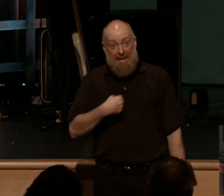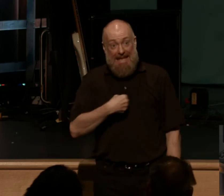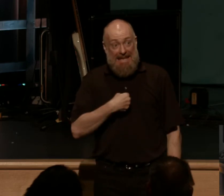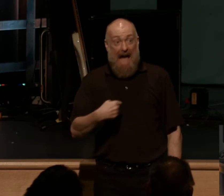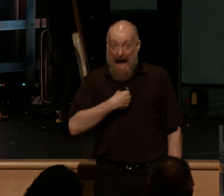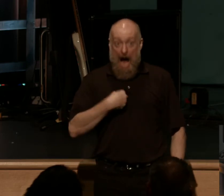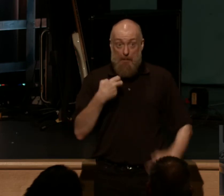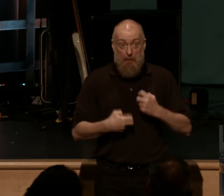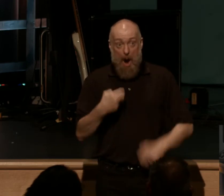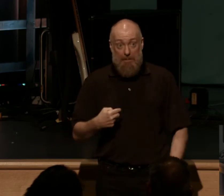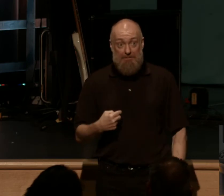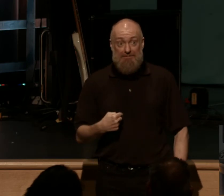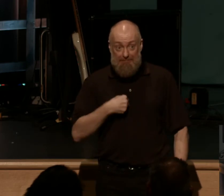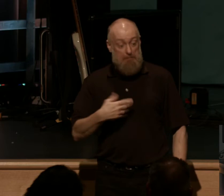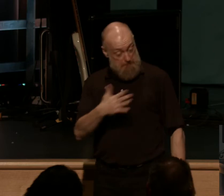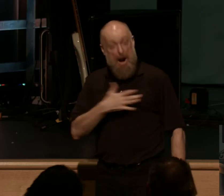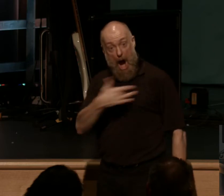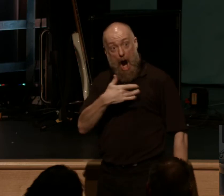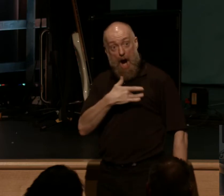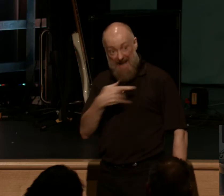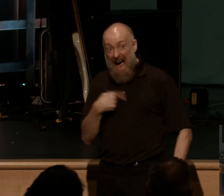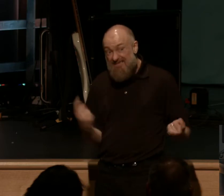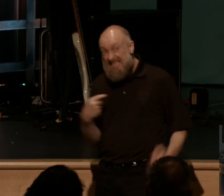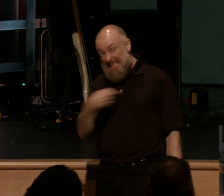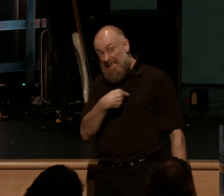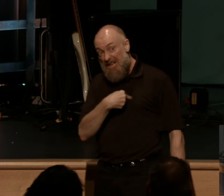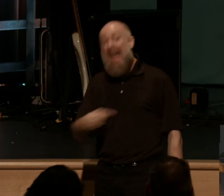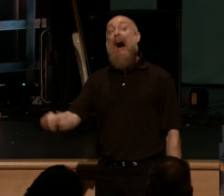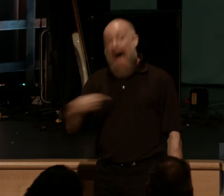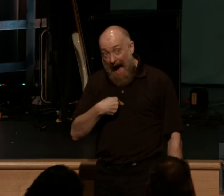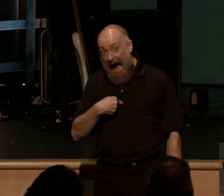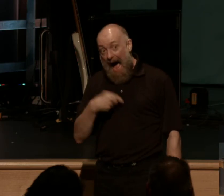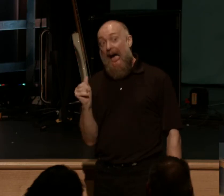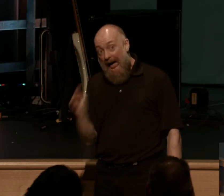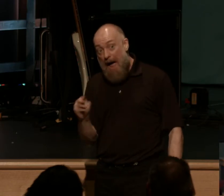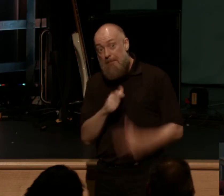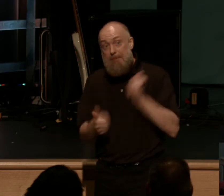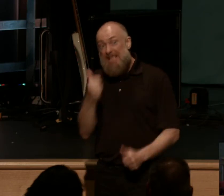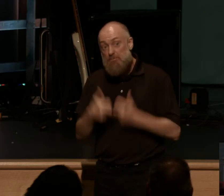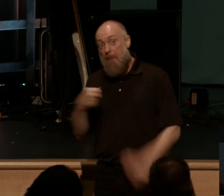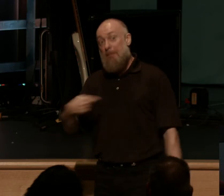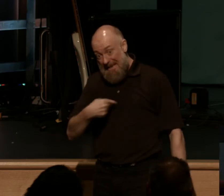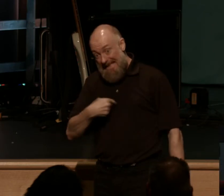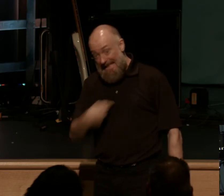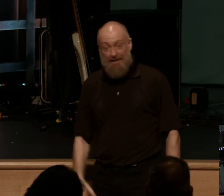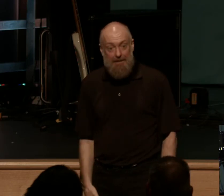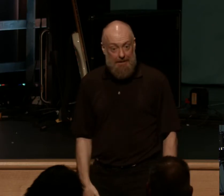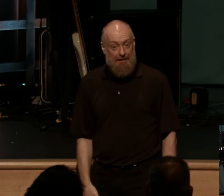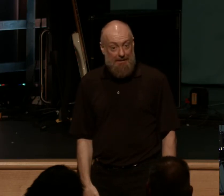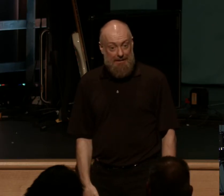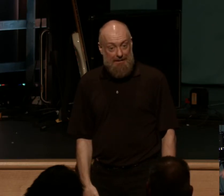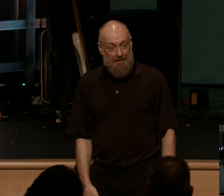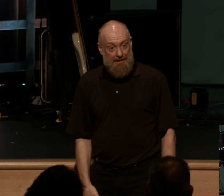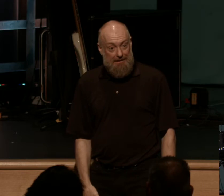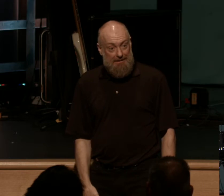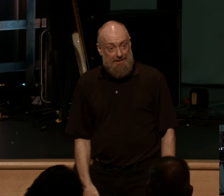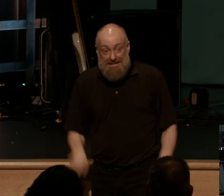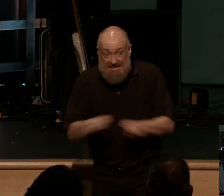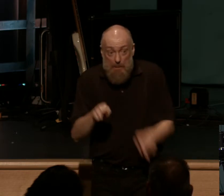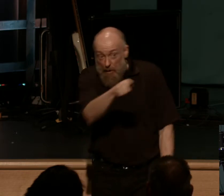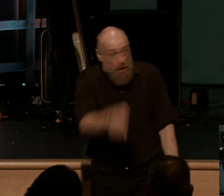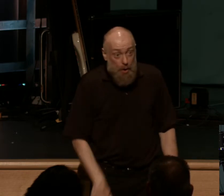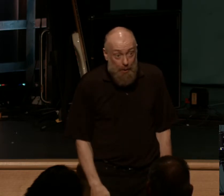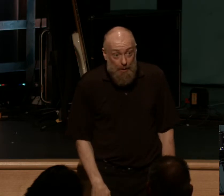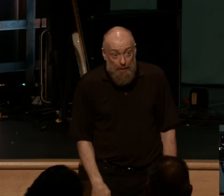man. It's the heart inside and all the sinfulness that's here. I am the biggest problem. And anyone with some understanding will say, you're the biggest